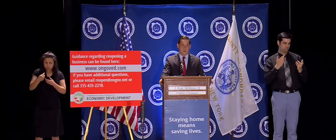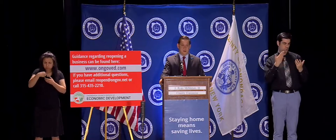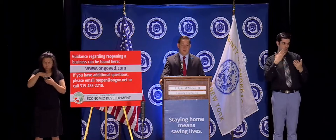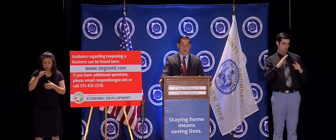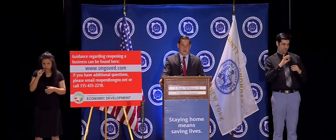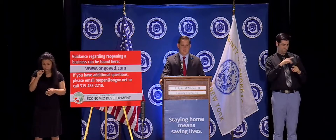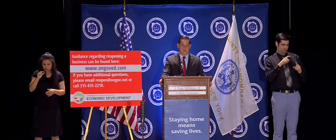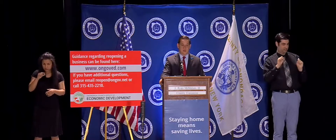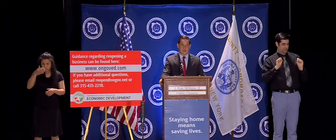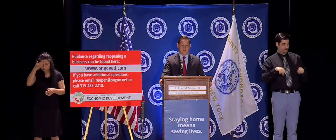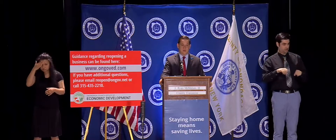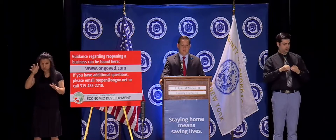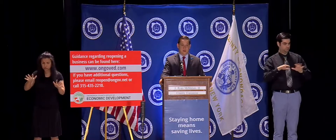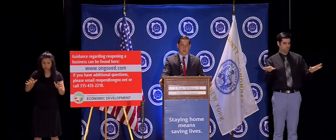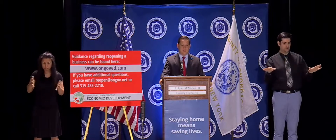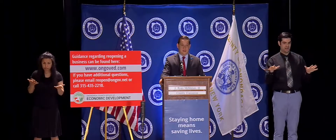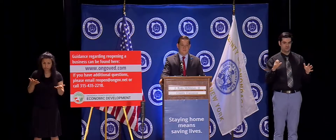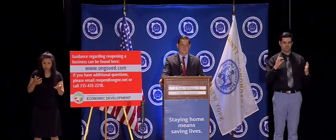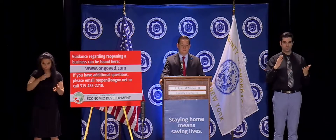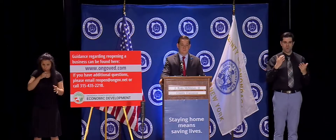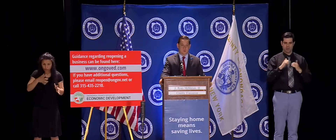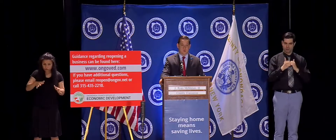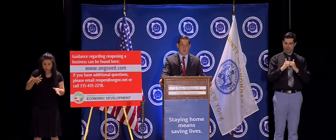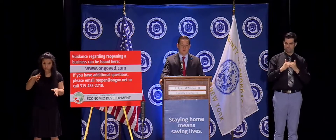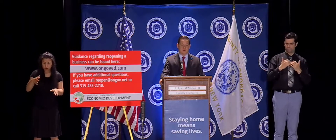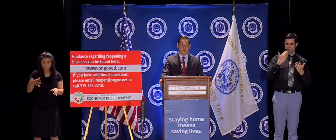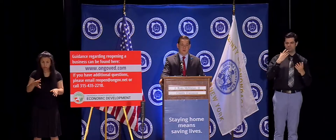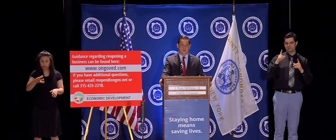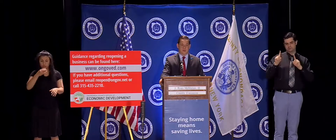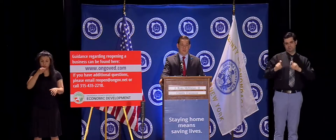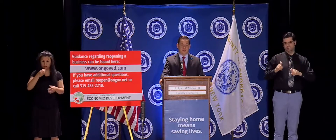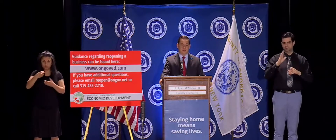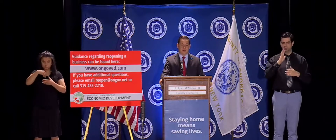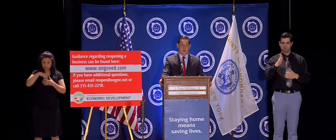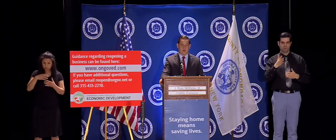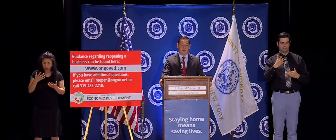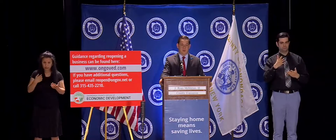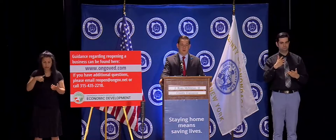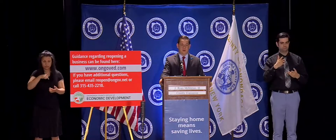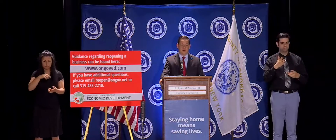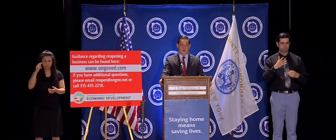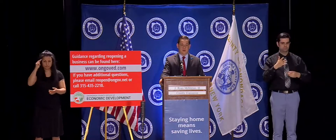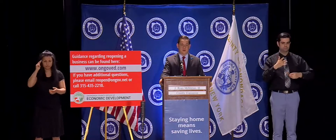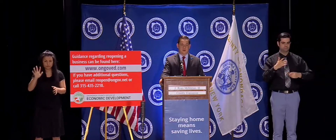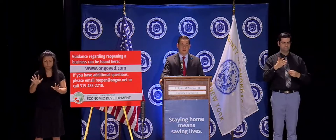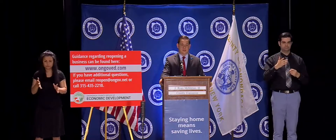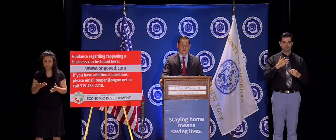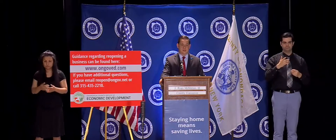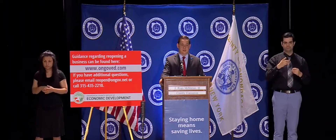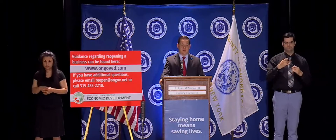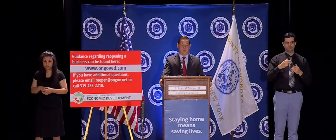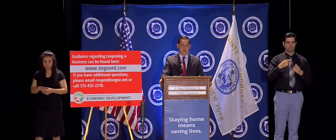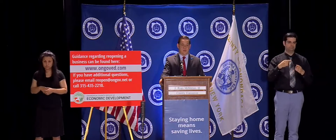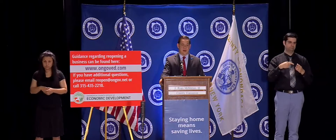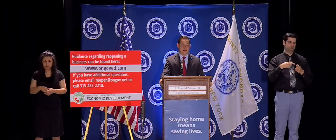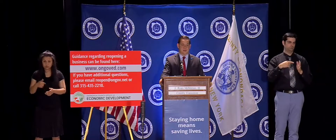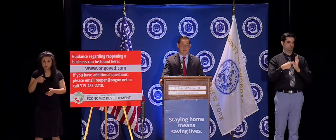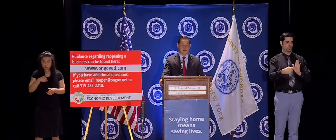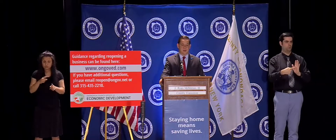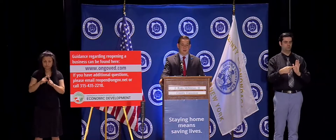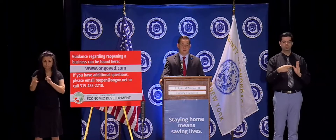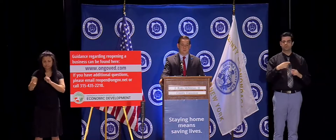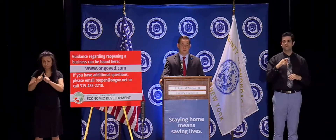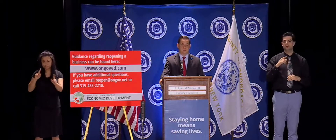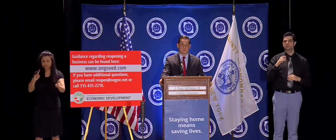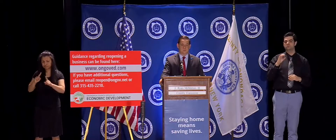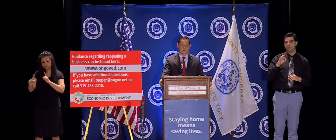here. So you need to be very, very diligent with your physical distancing and wearing a mask.